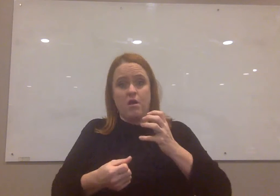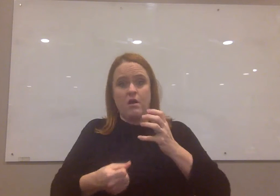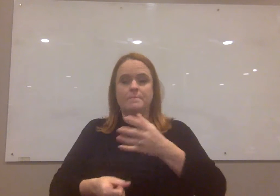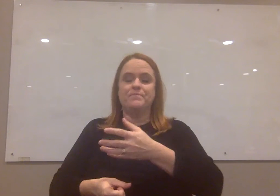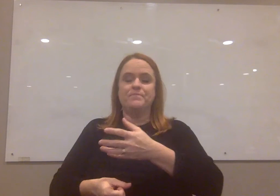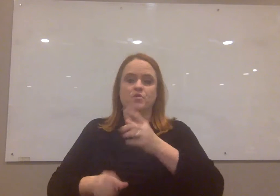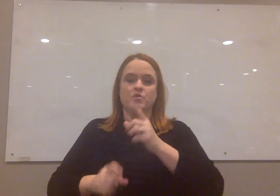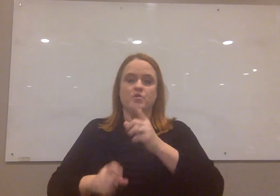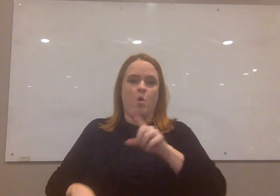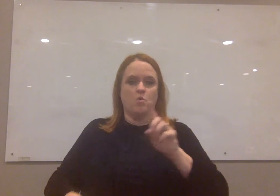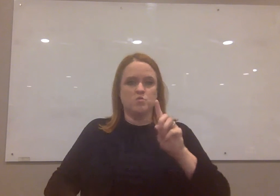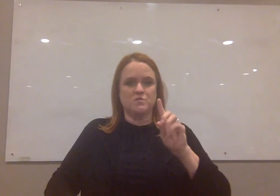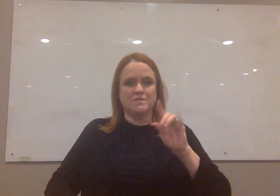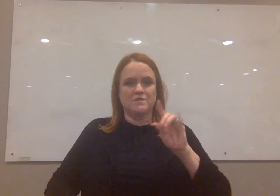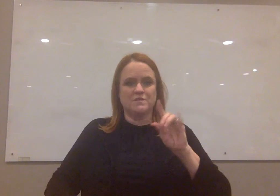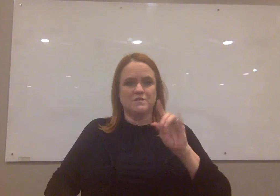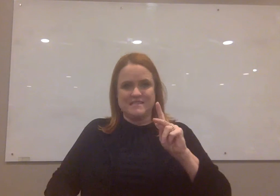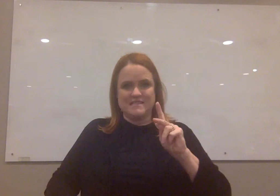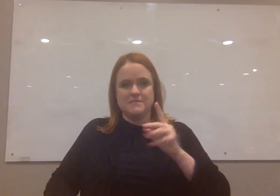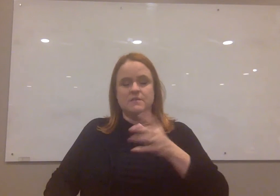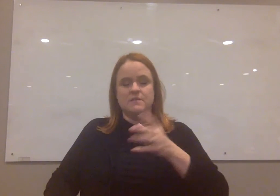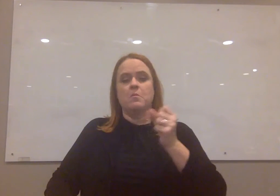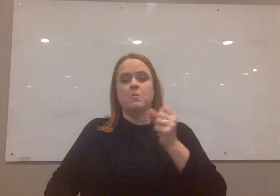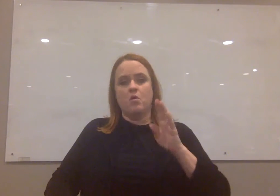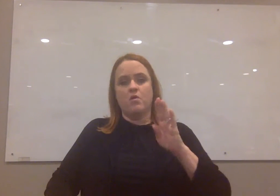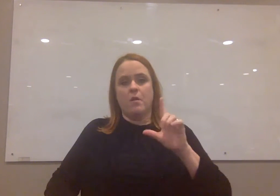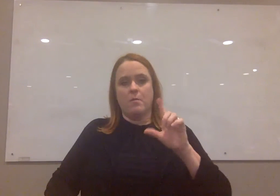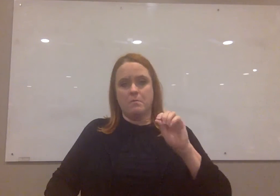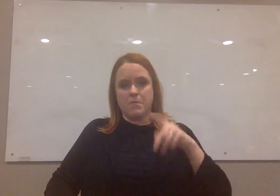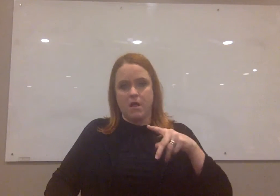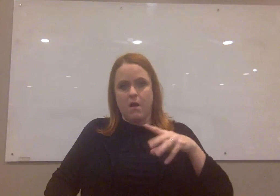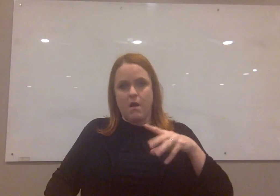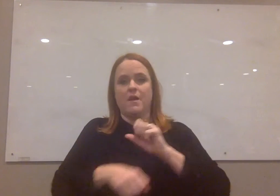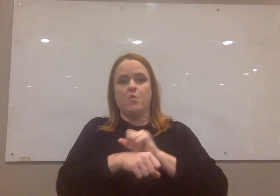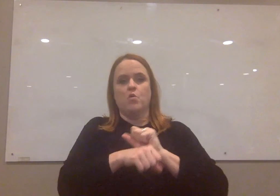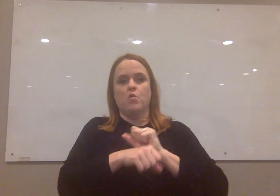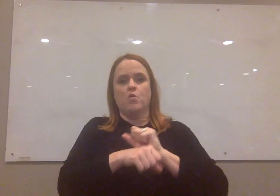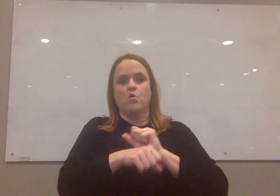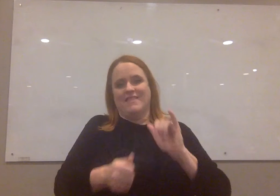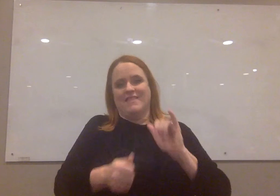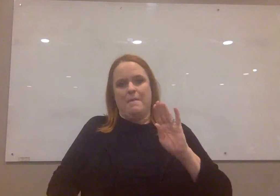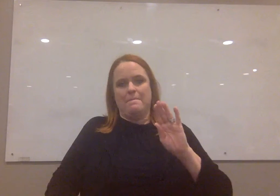and work with the binary. So that's my. I'd be interested if anyone says no,